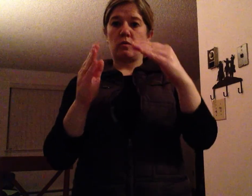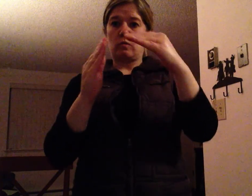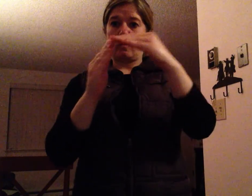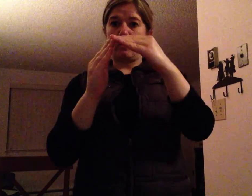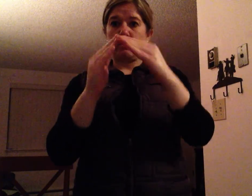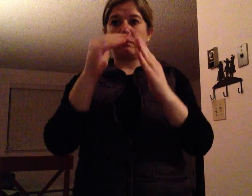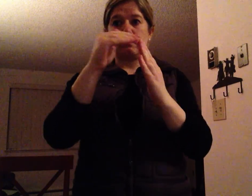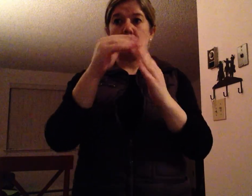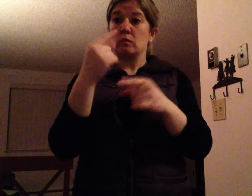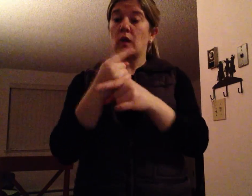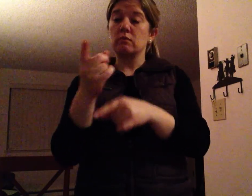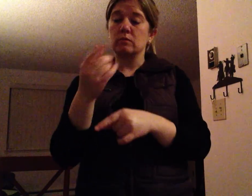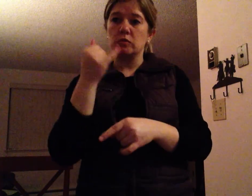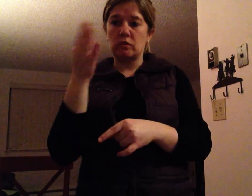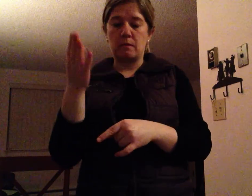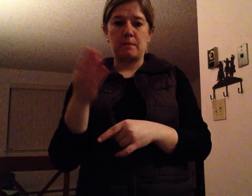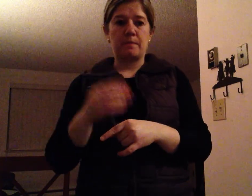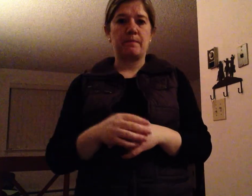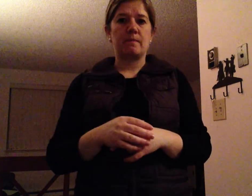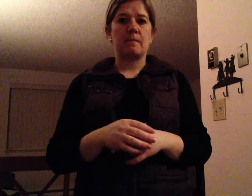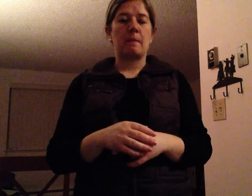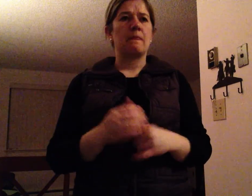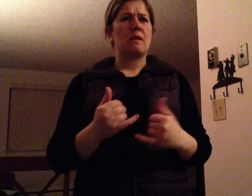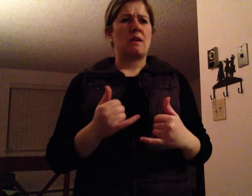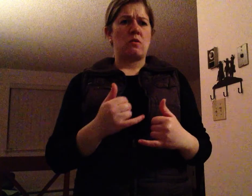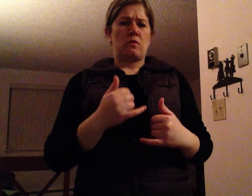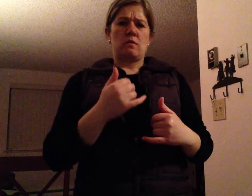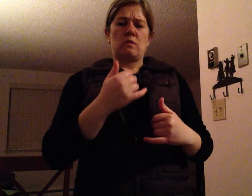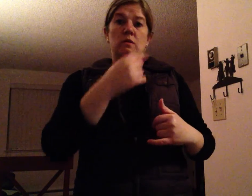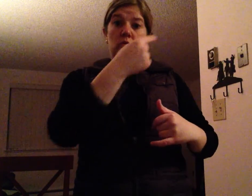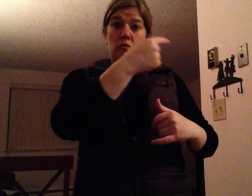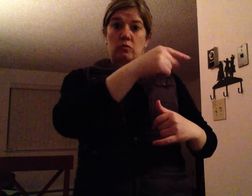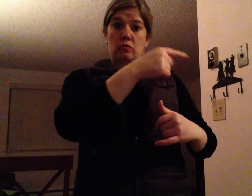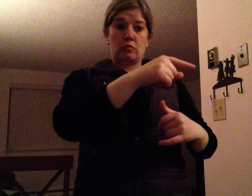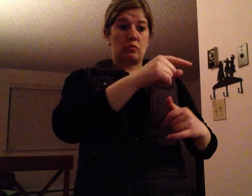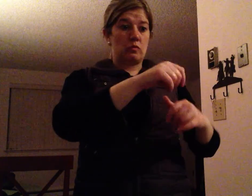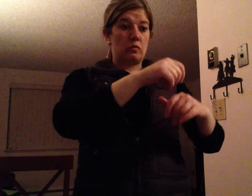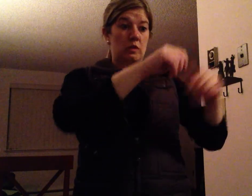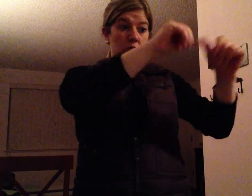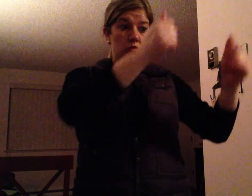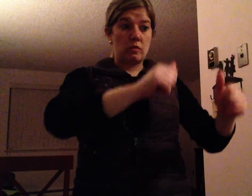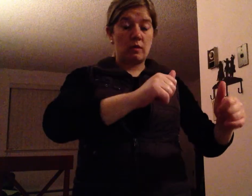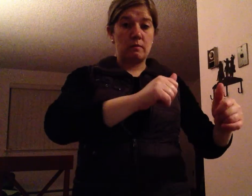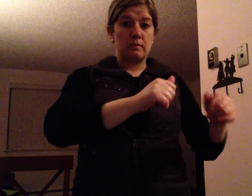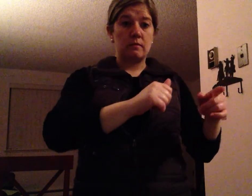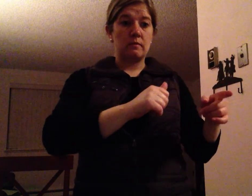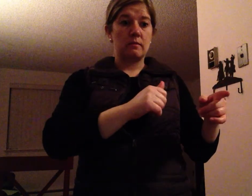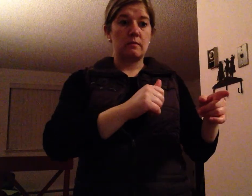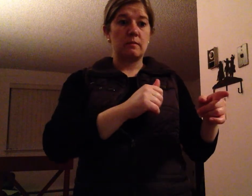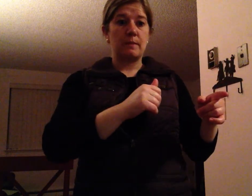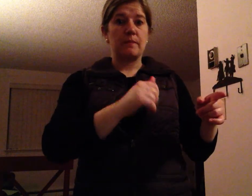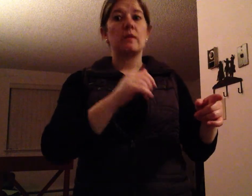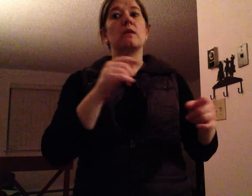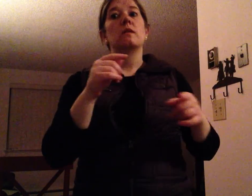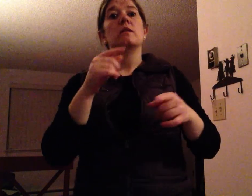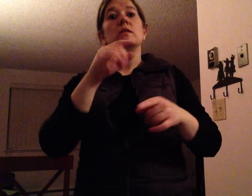shape, this green shape. What's the green shape, Jimmy? A triangle. You've had triangles for a long time. What's the